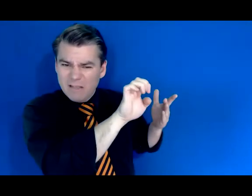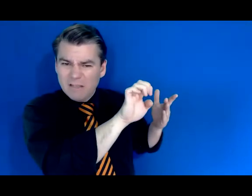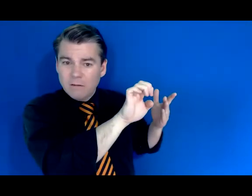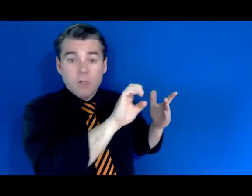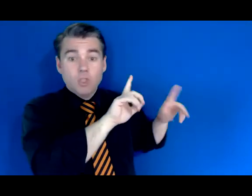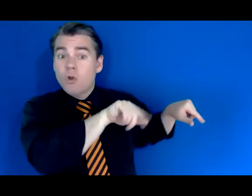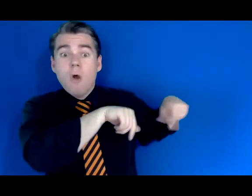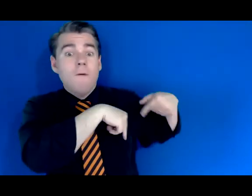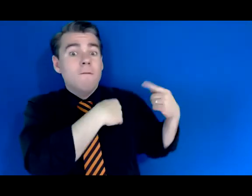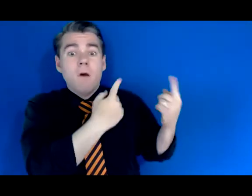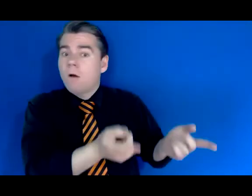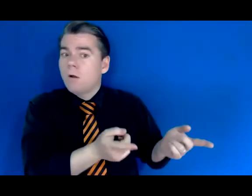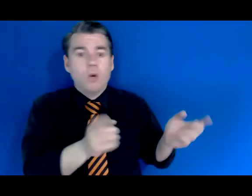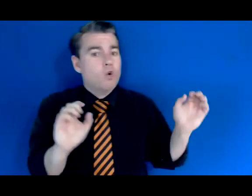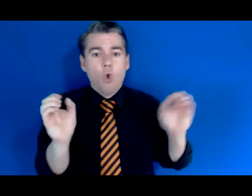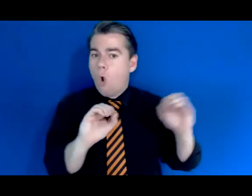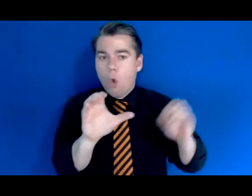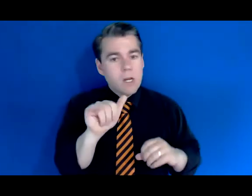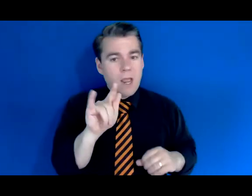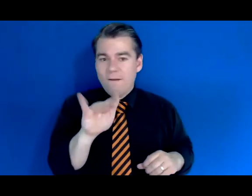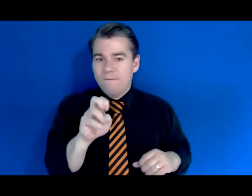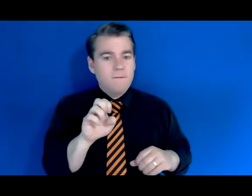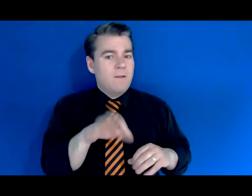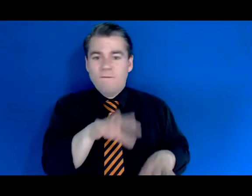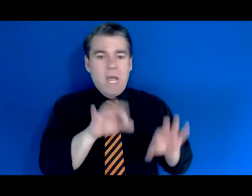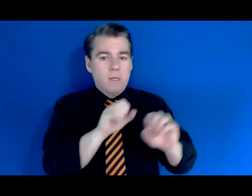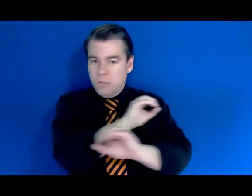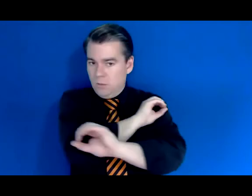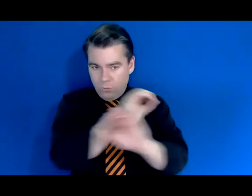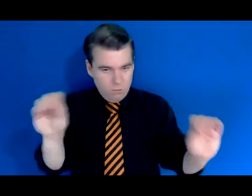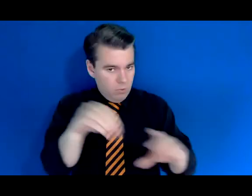no caffeine has been present in any of the results.